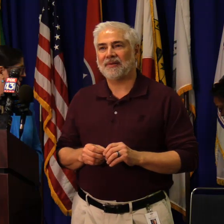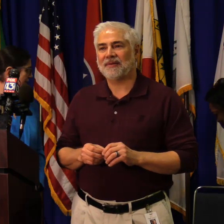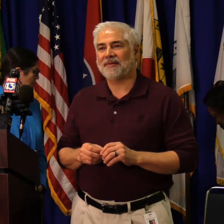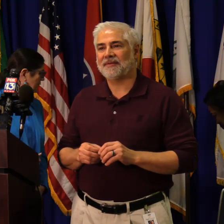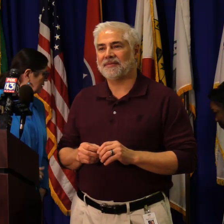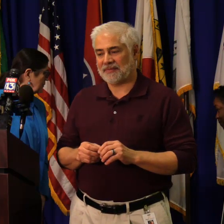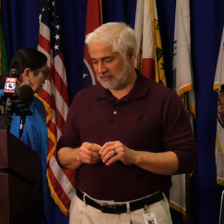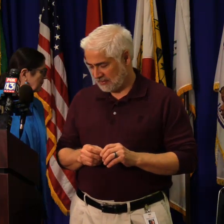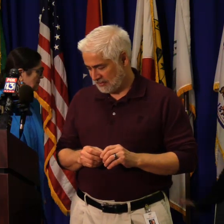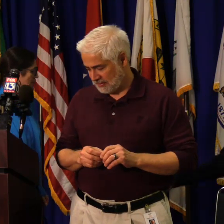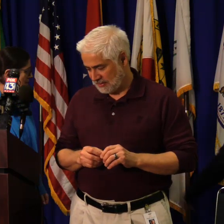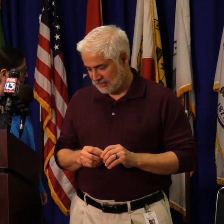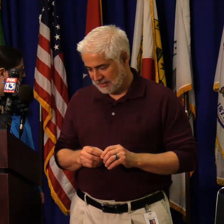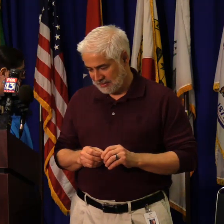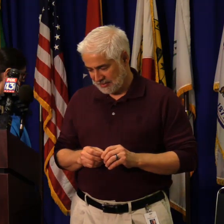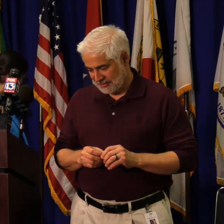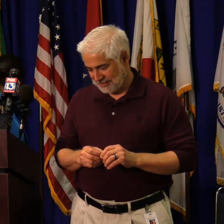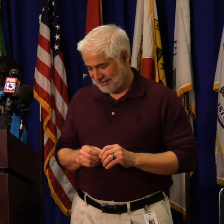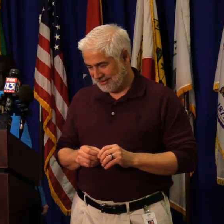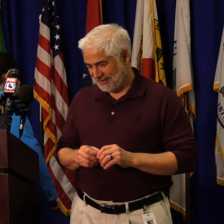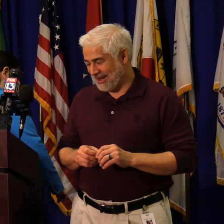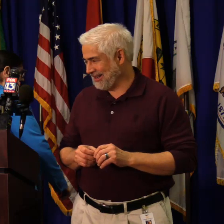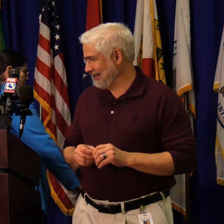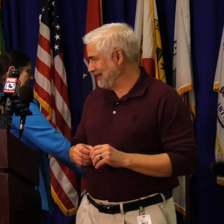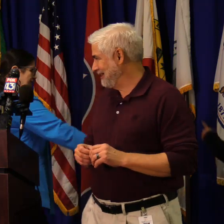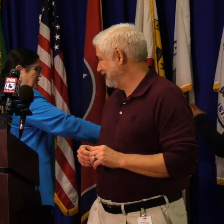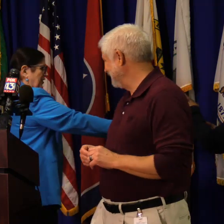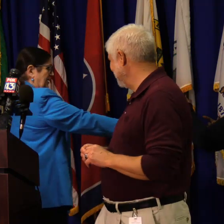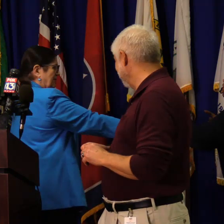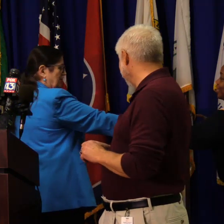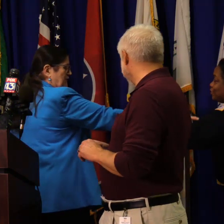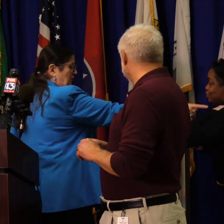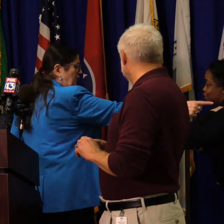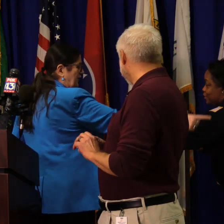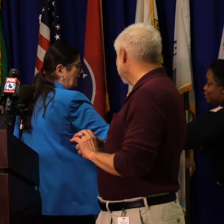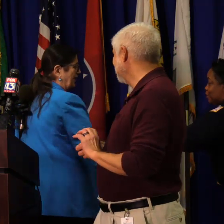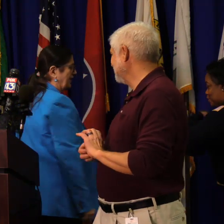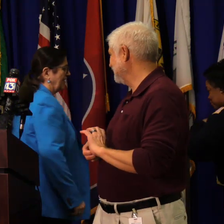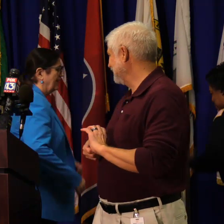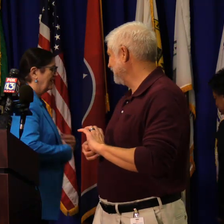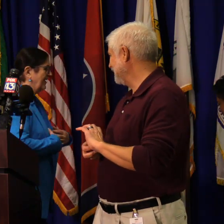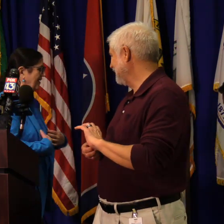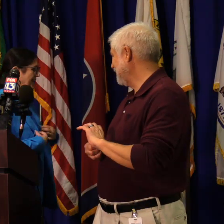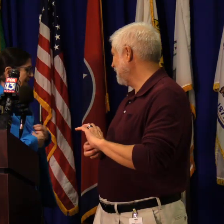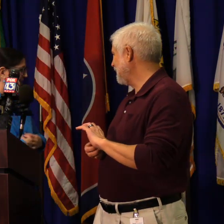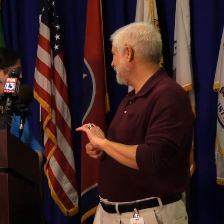You want that? You want to speak? Okay. People see the feed.